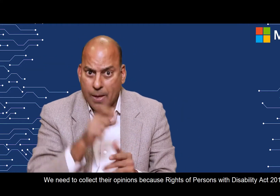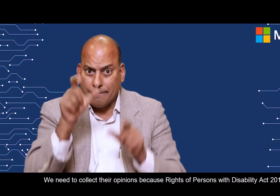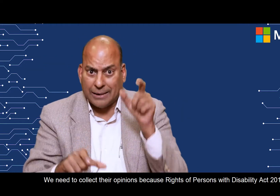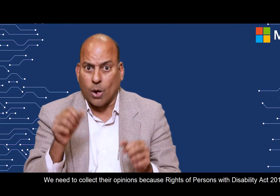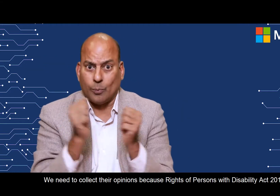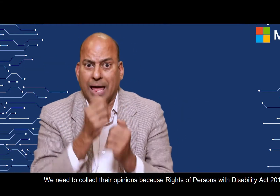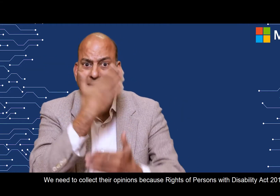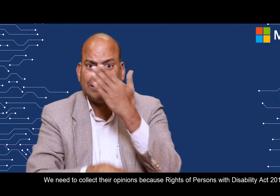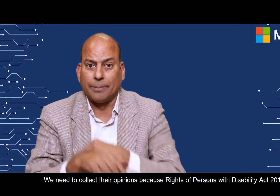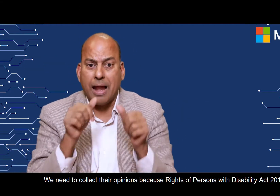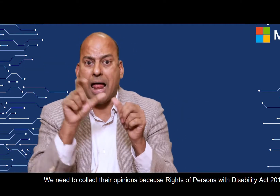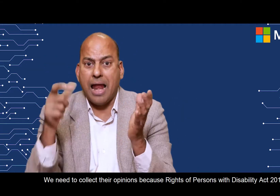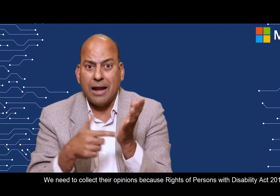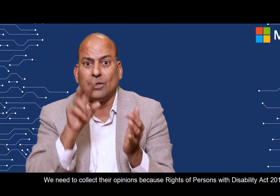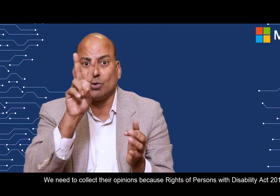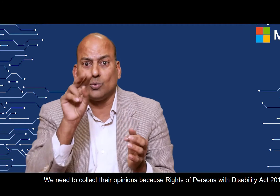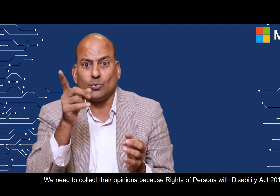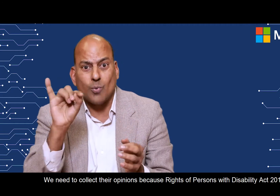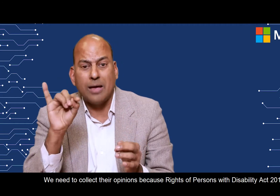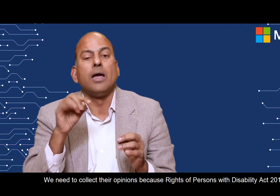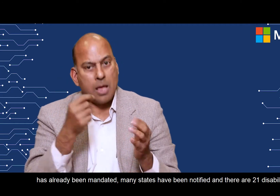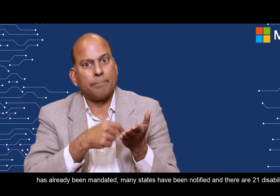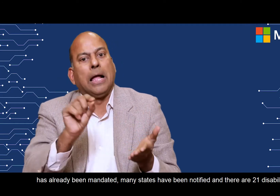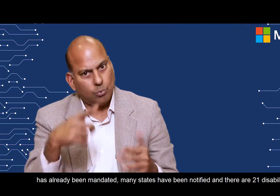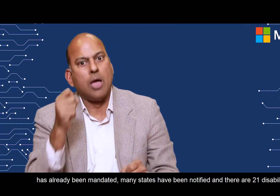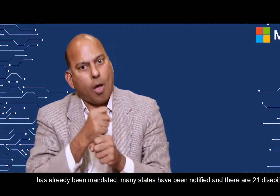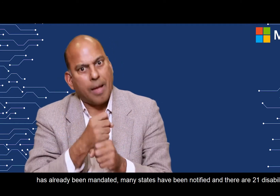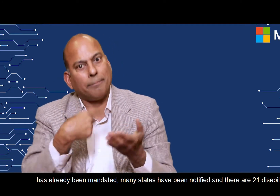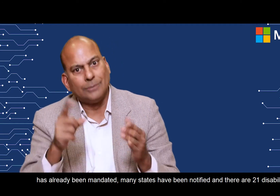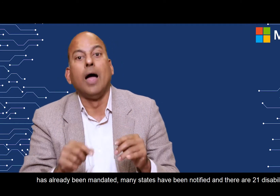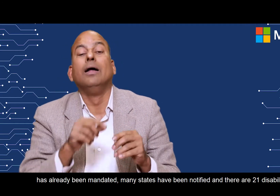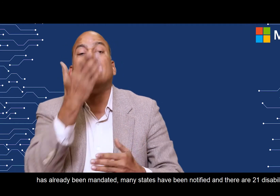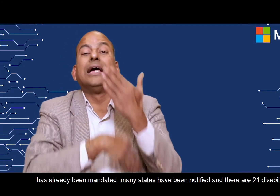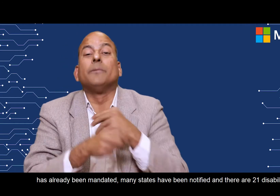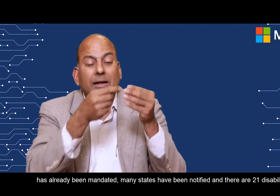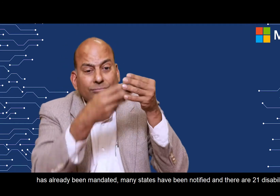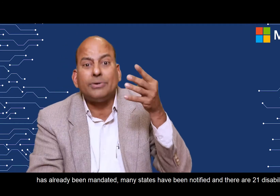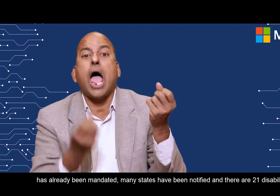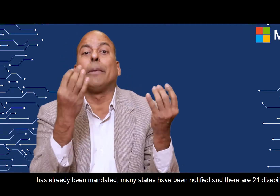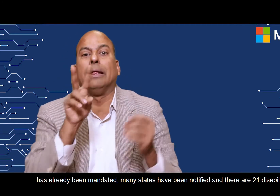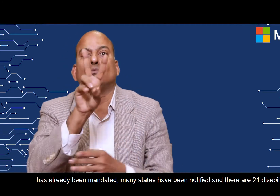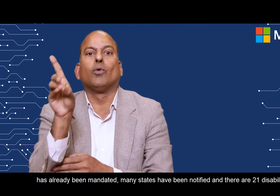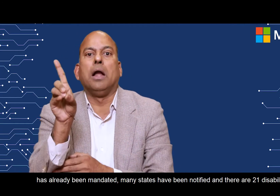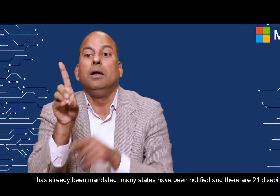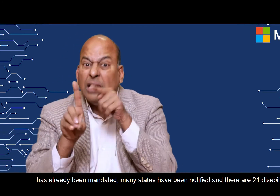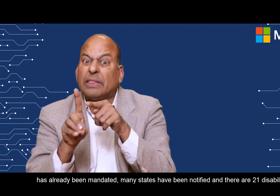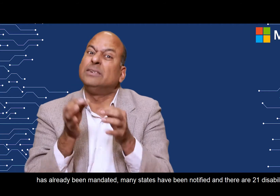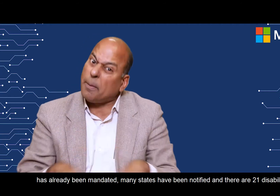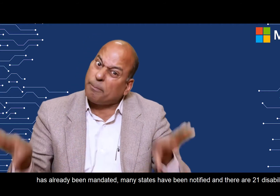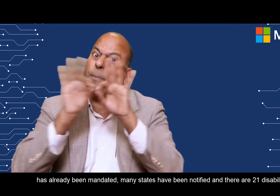opinions, because Rights of Persons with Disability Act 2016 has already been mandated. Many states have been notified, and there are